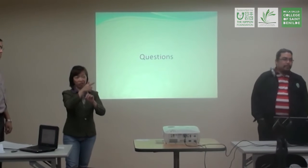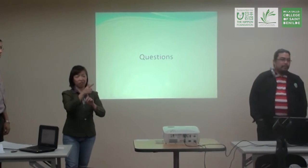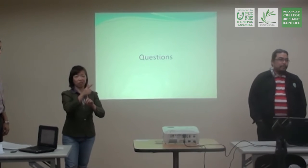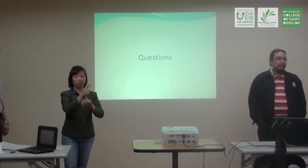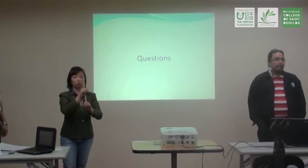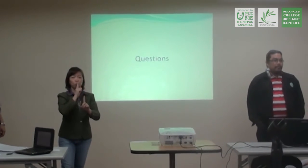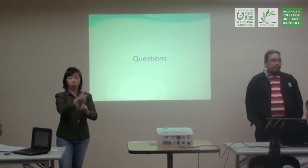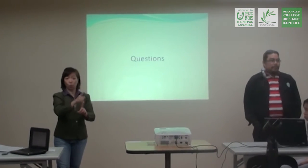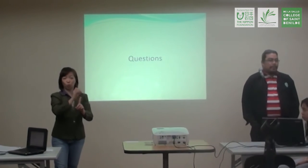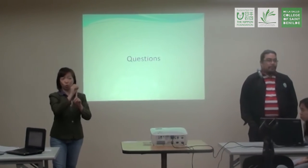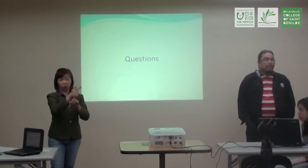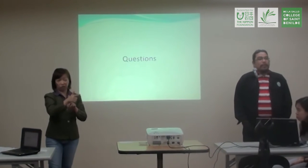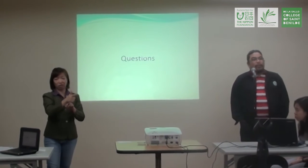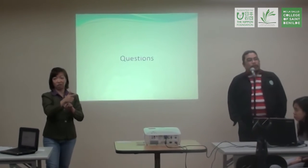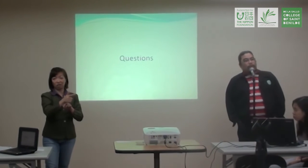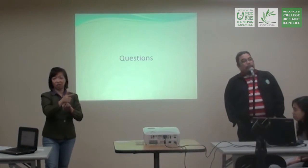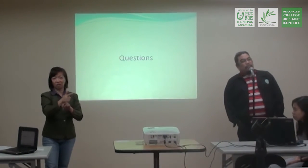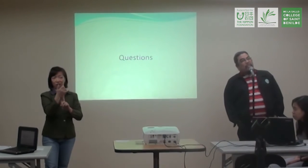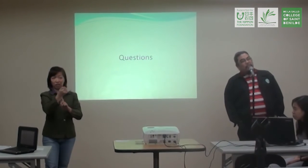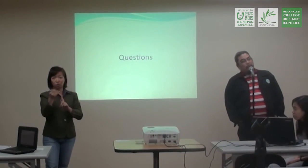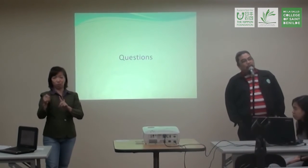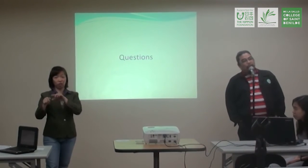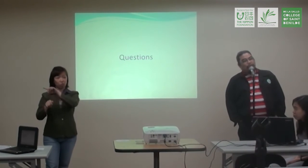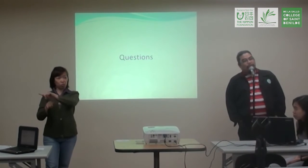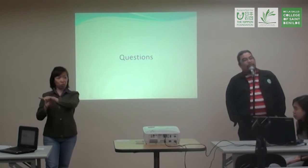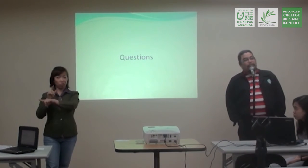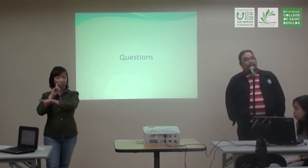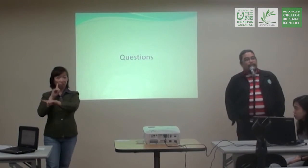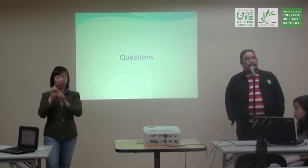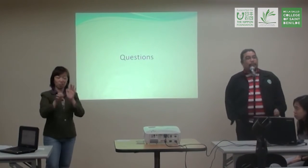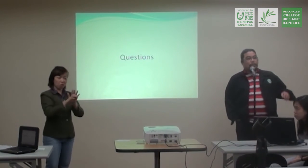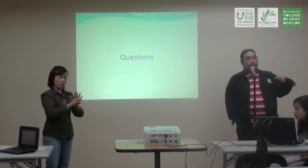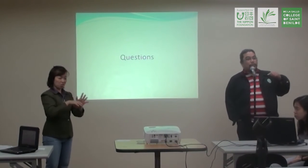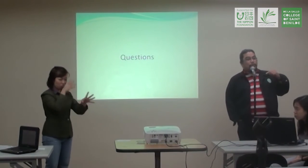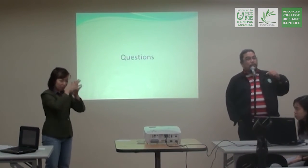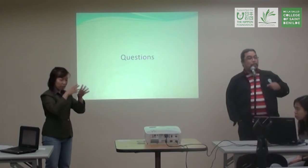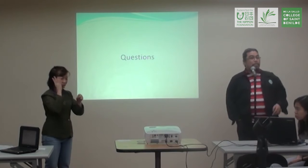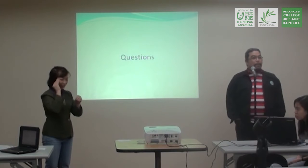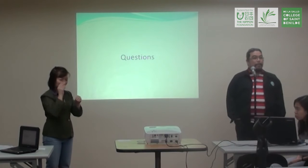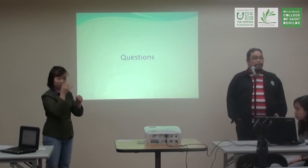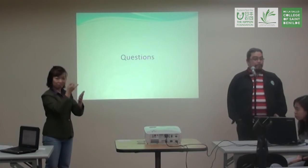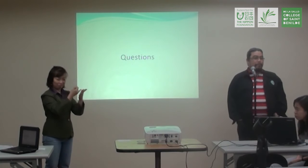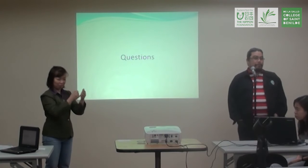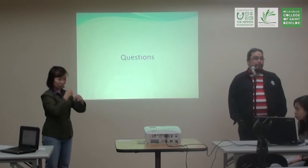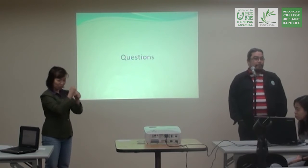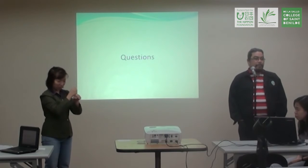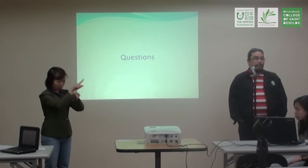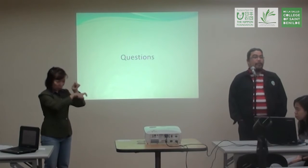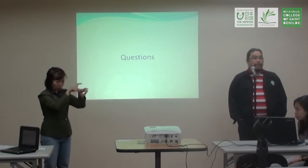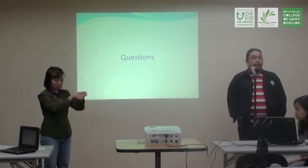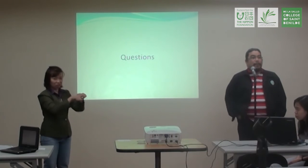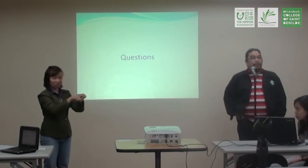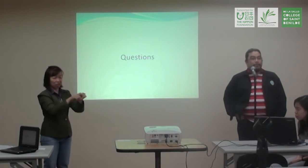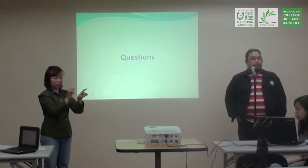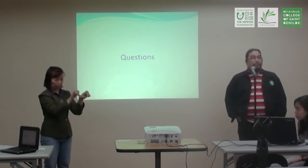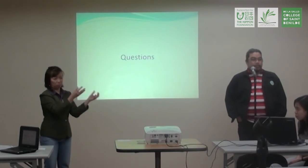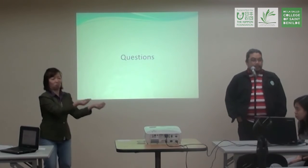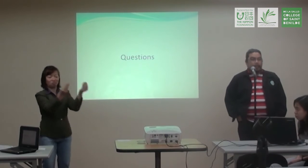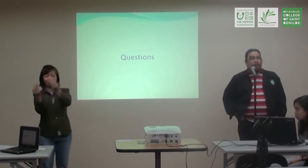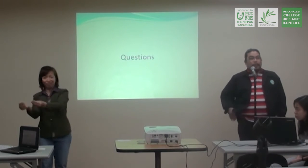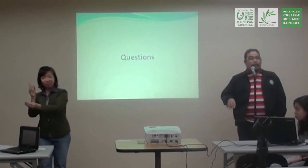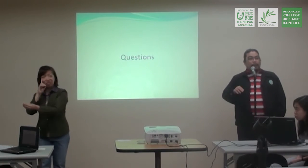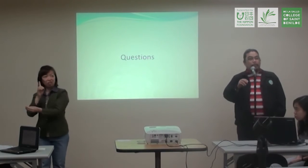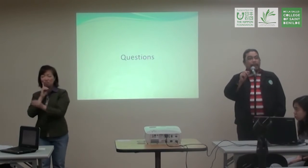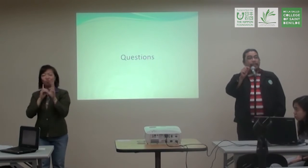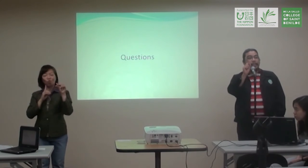original instrument to the deaf? Yeah, no. No, not. That's- So it's just the modified one that you gave to the